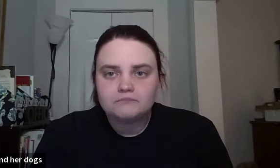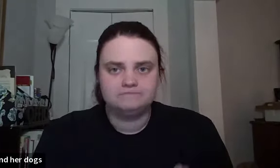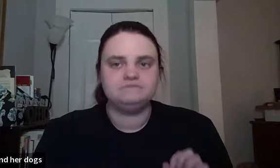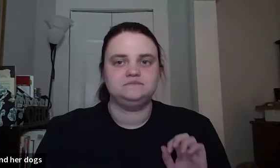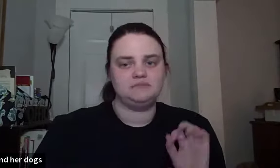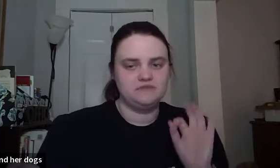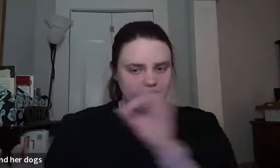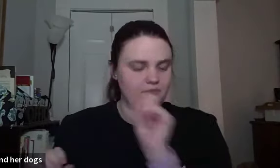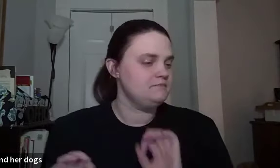sorry, there we go.